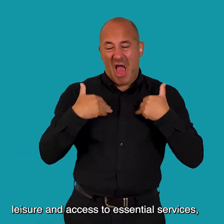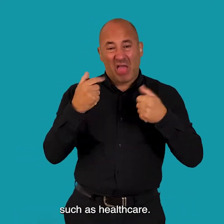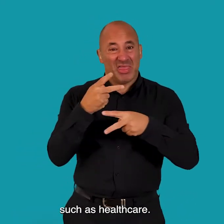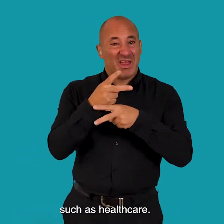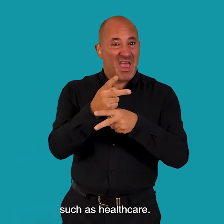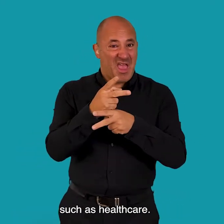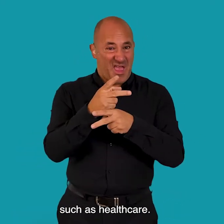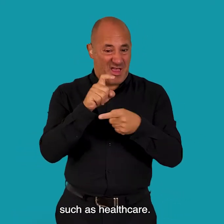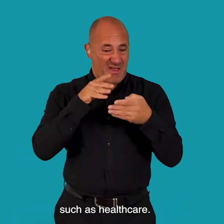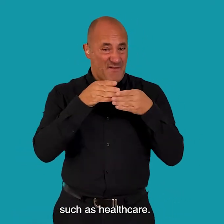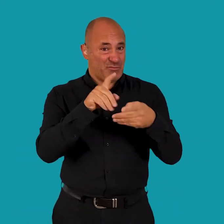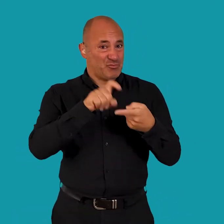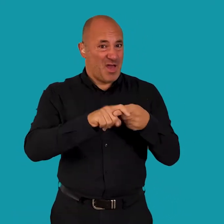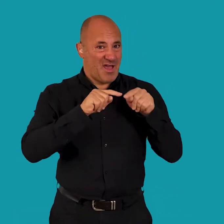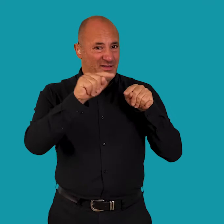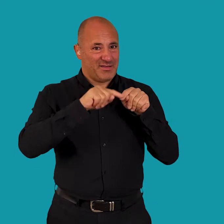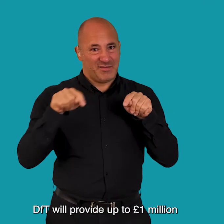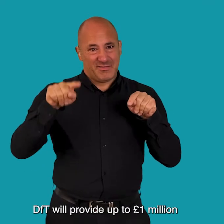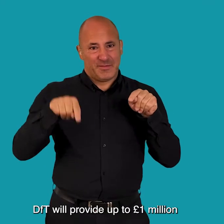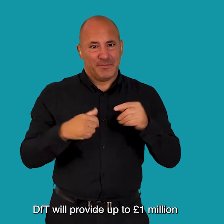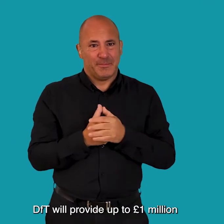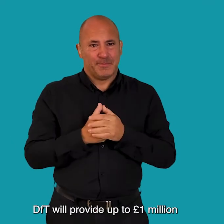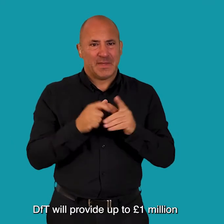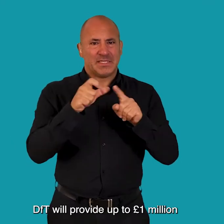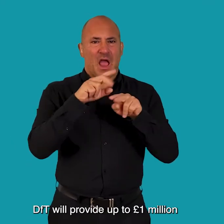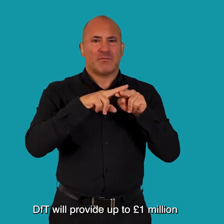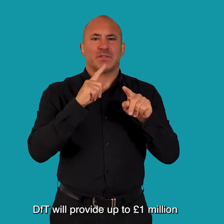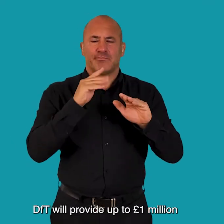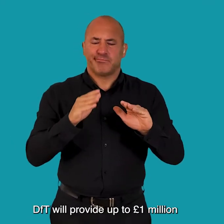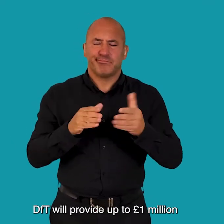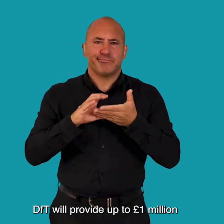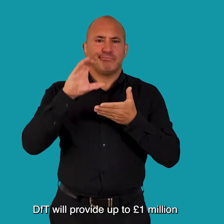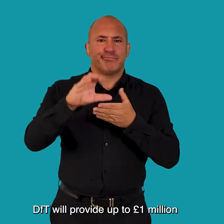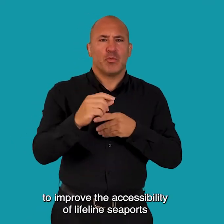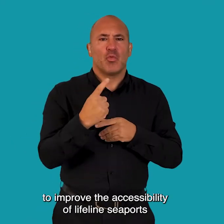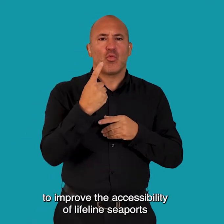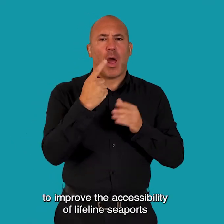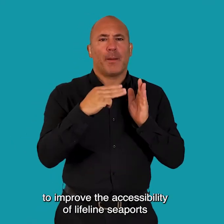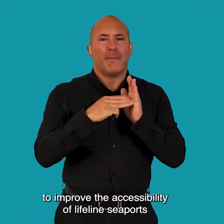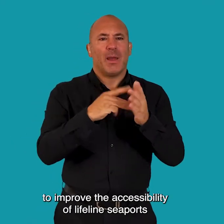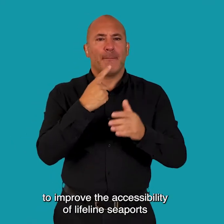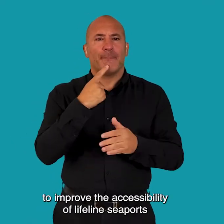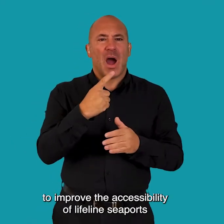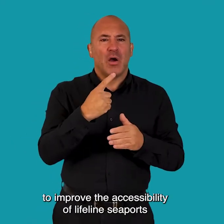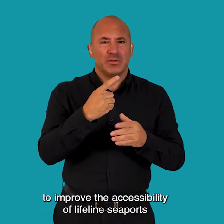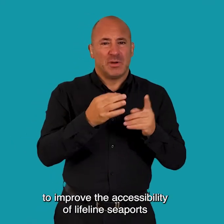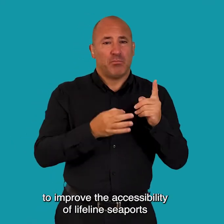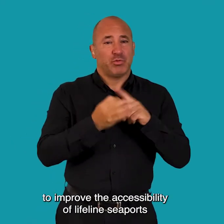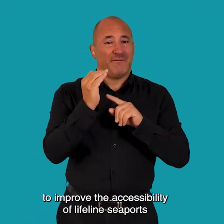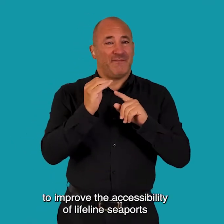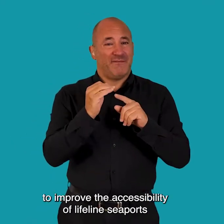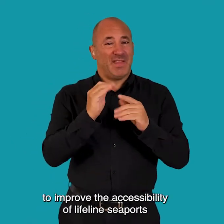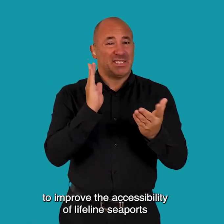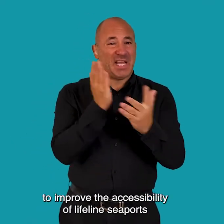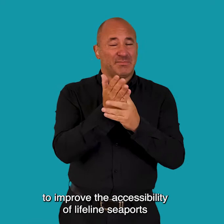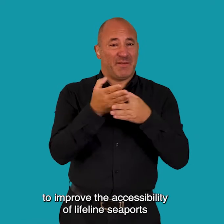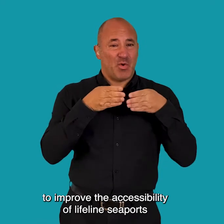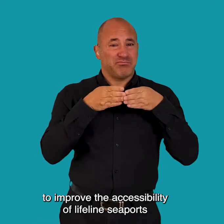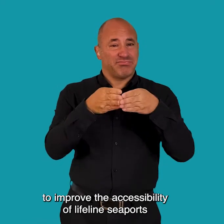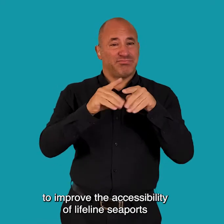such as healthcare. DFT will provide up to £1 million to improve the accessibility of Lifeline sea